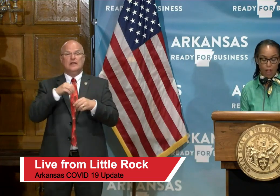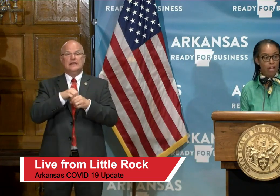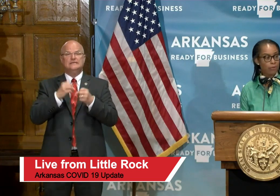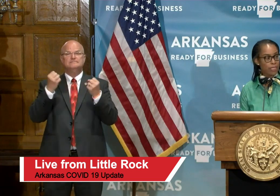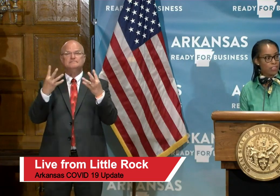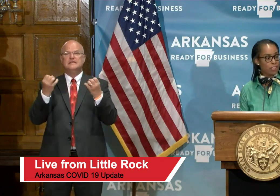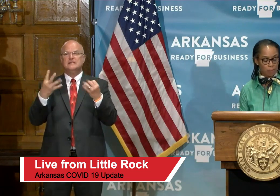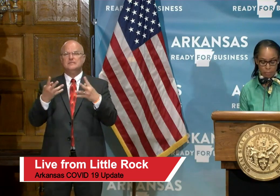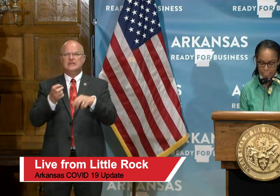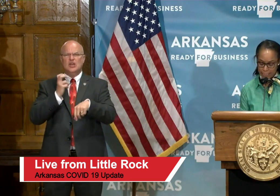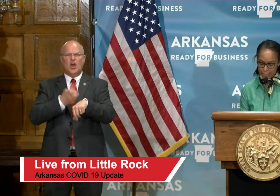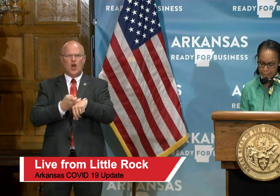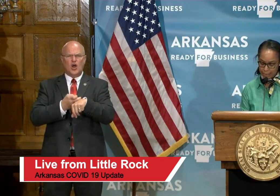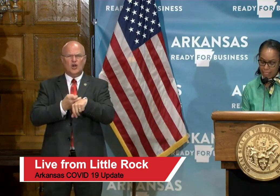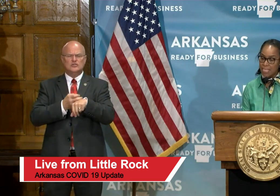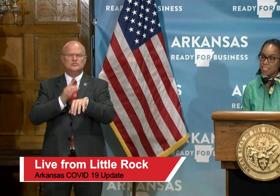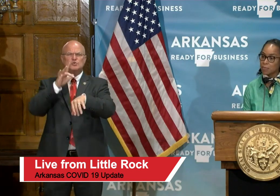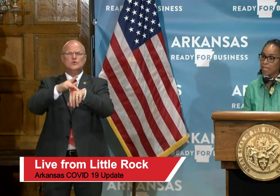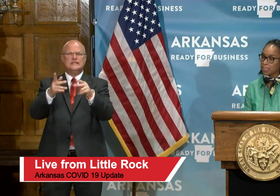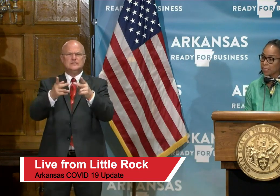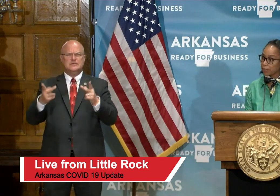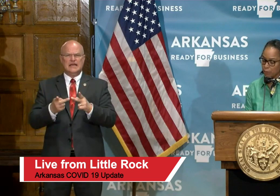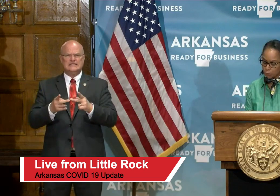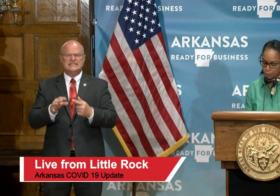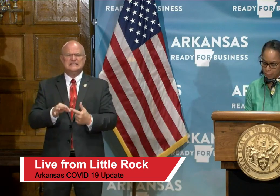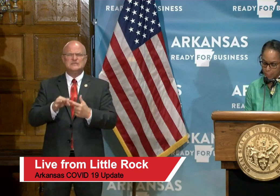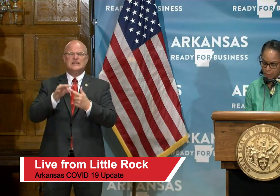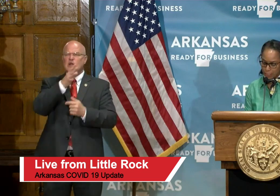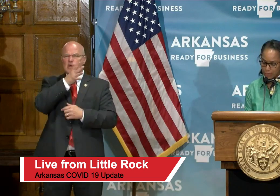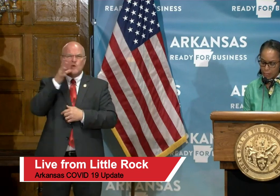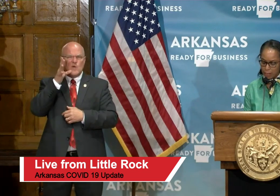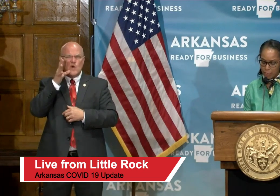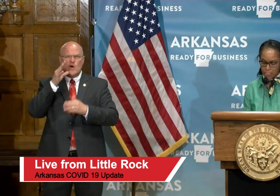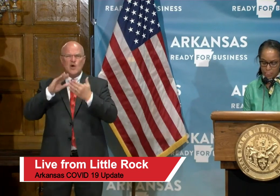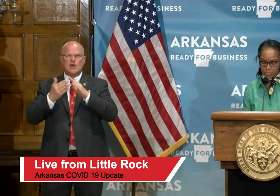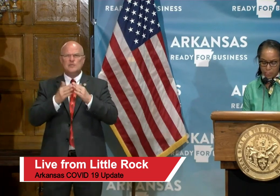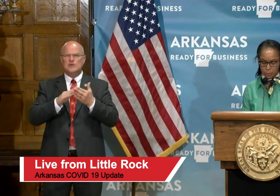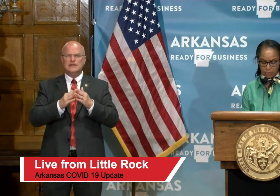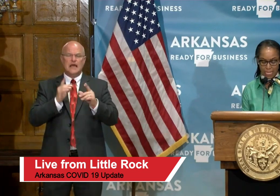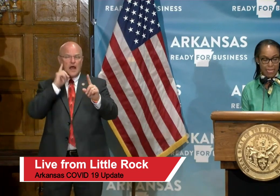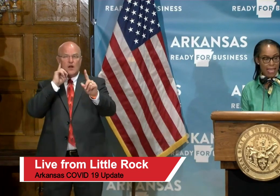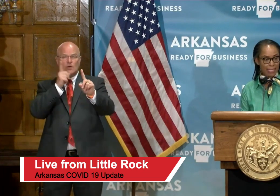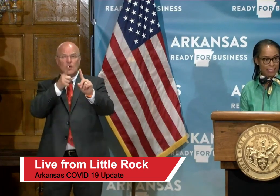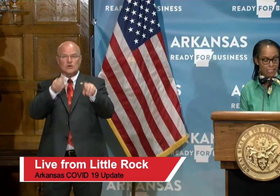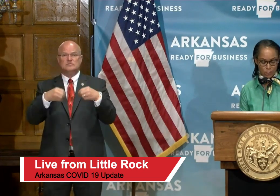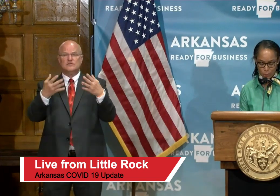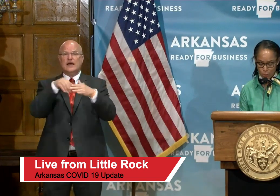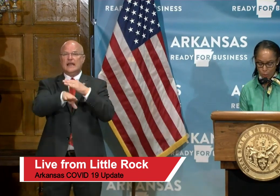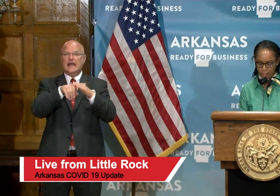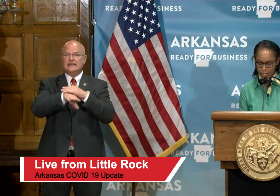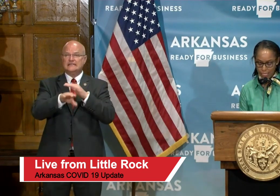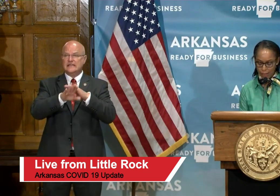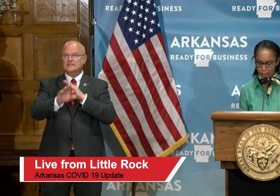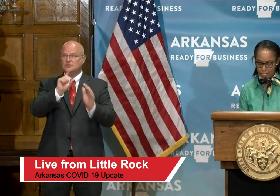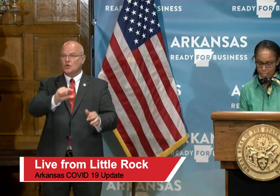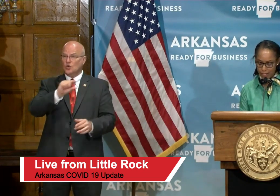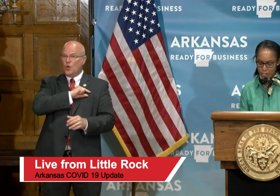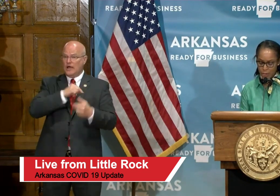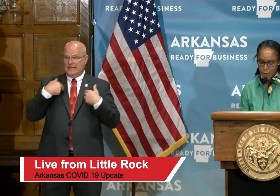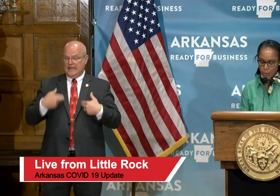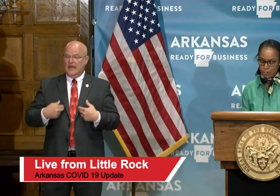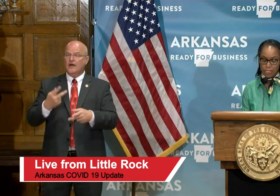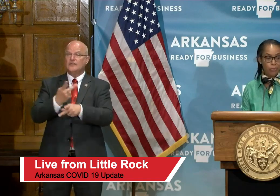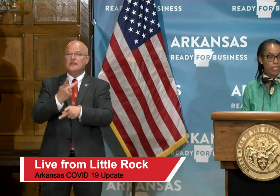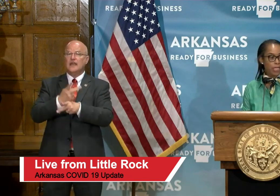a lot of hard-reached places, especially in our rural communities. Our mission is to provide access to quality health